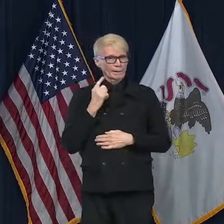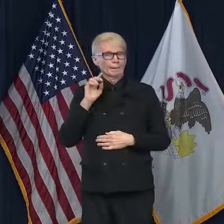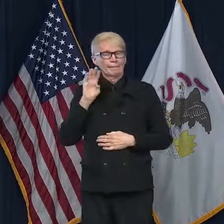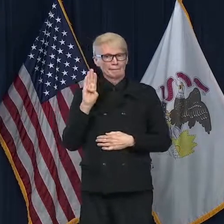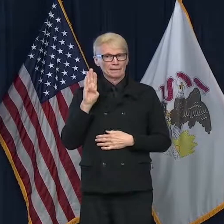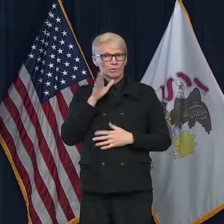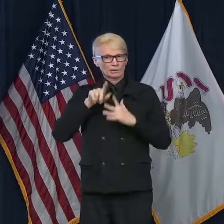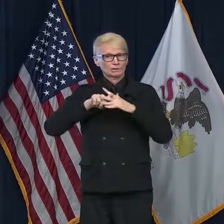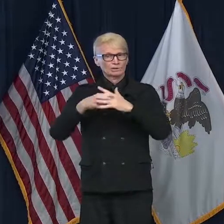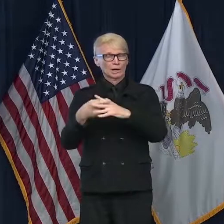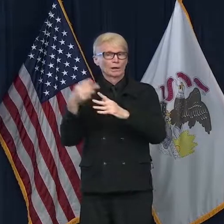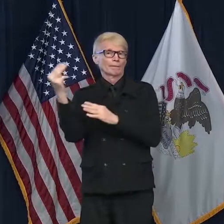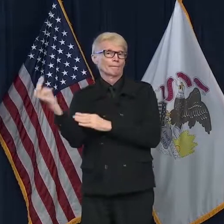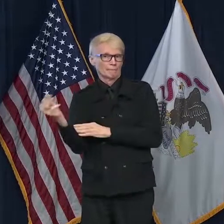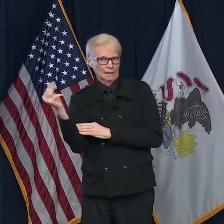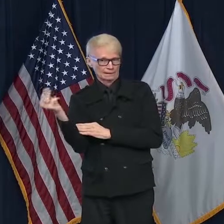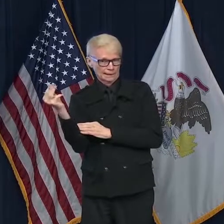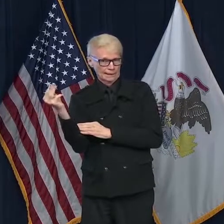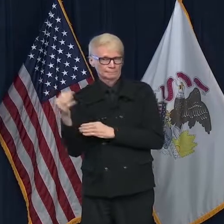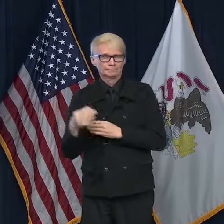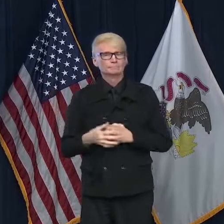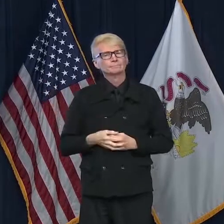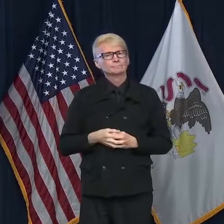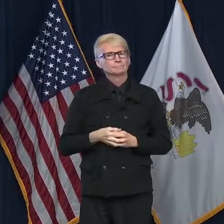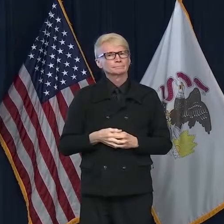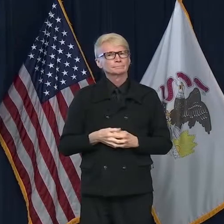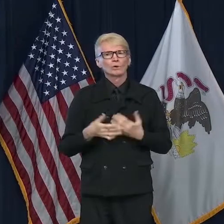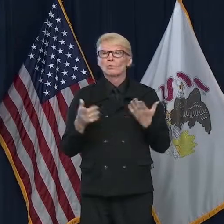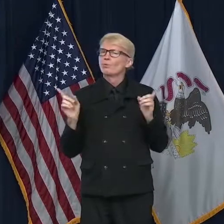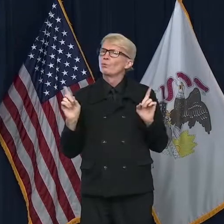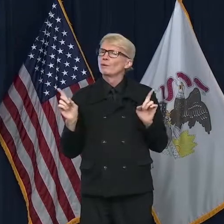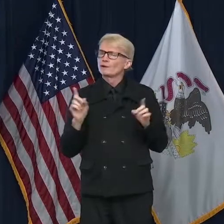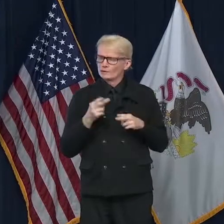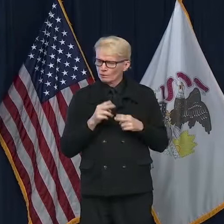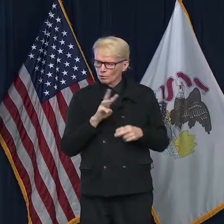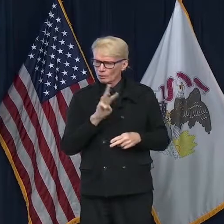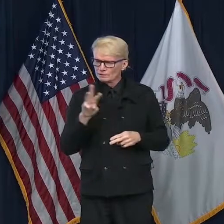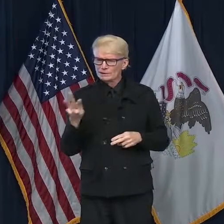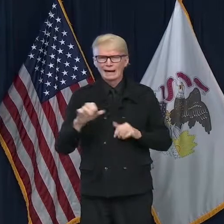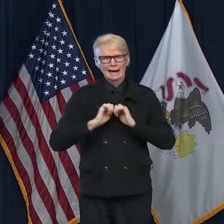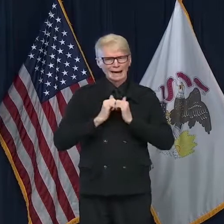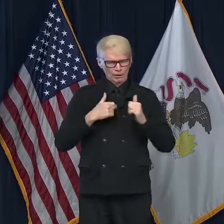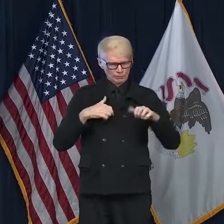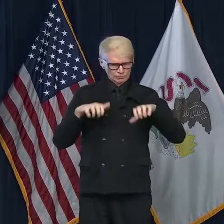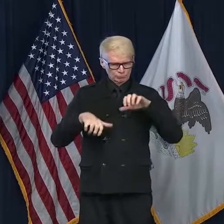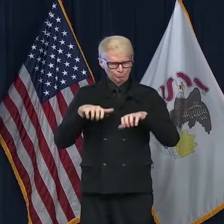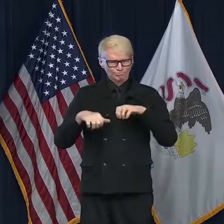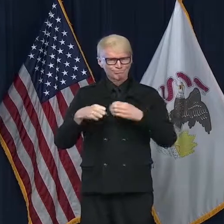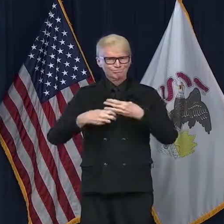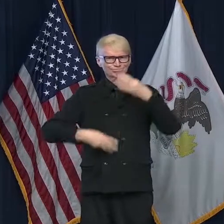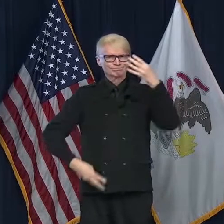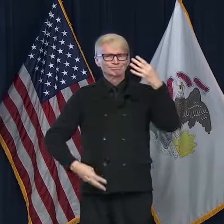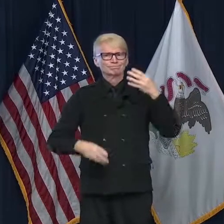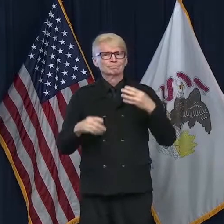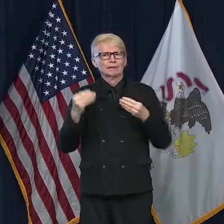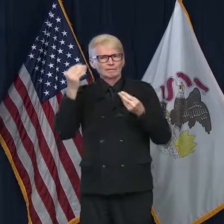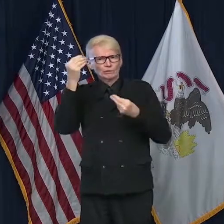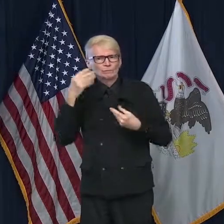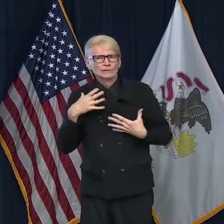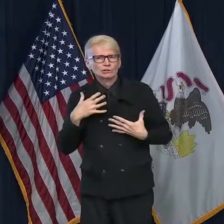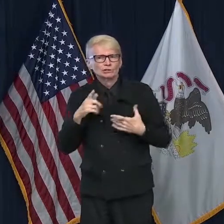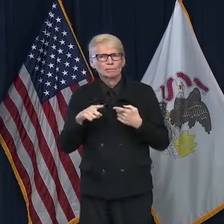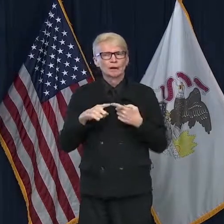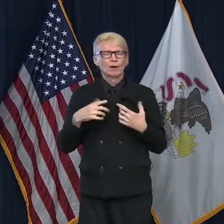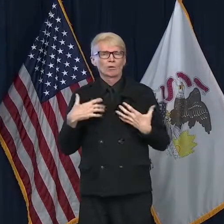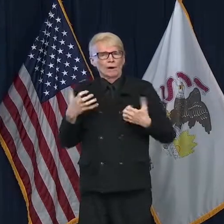thousands of people right now listening and watching saying, what is that website? Where do I go? Where do I sign up to give that safety and that sense of